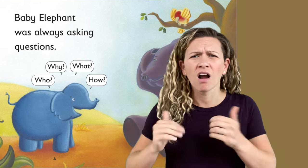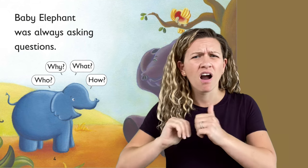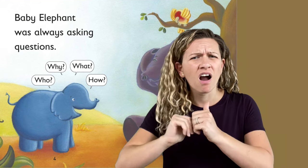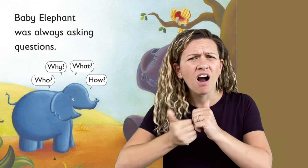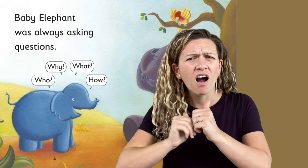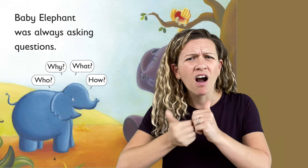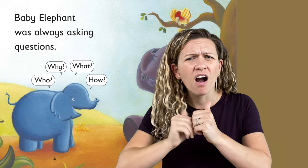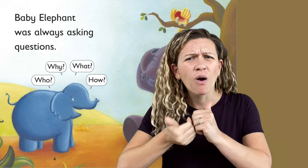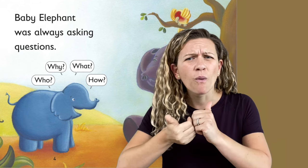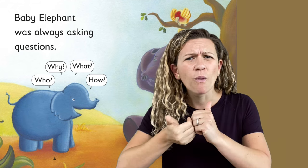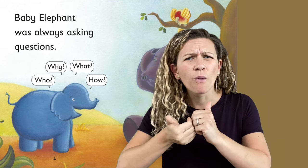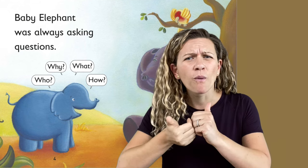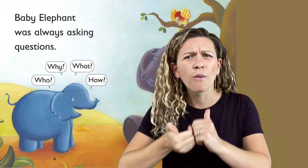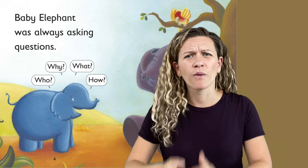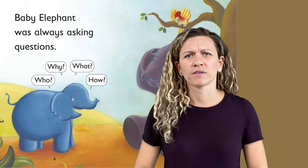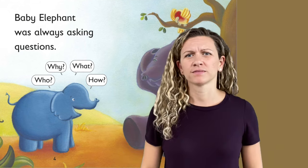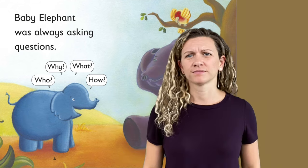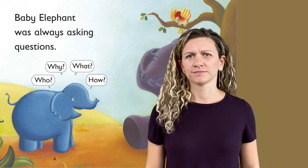How?